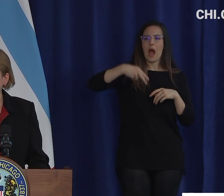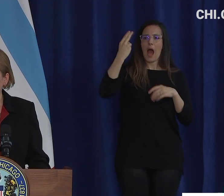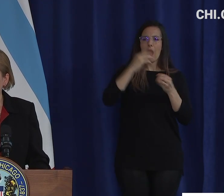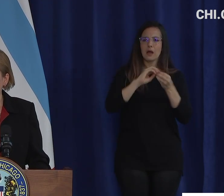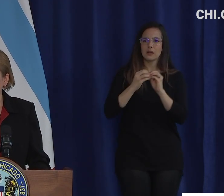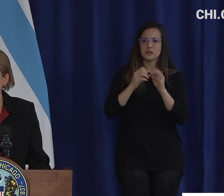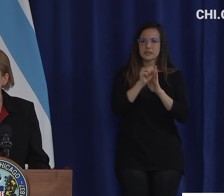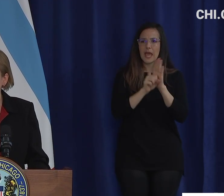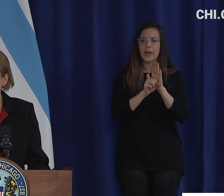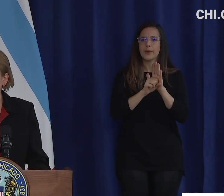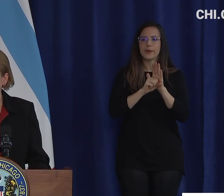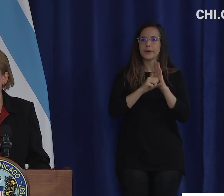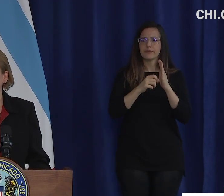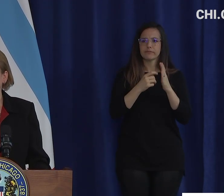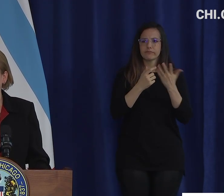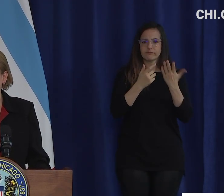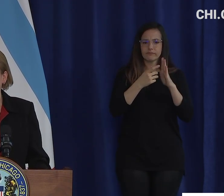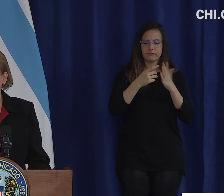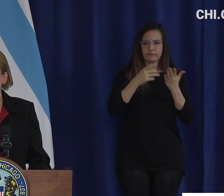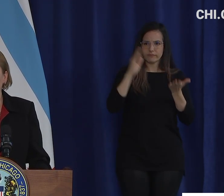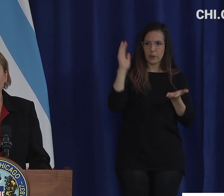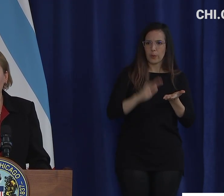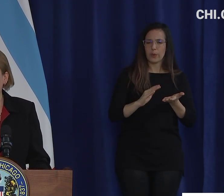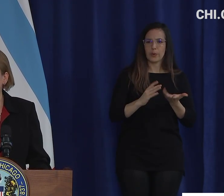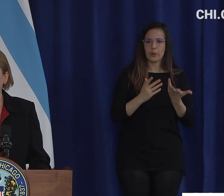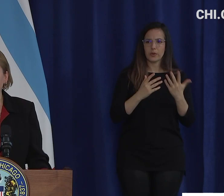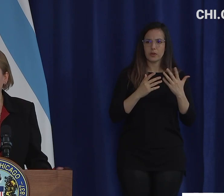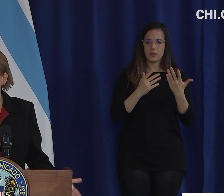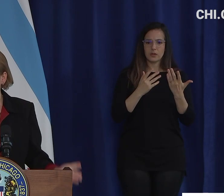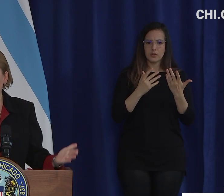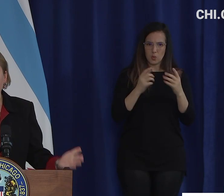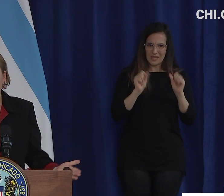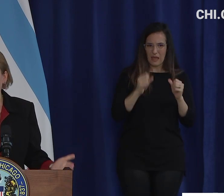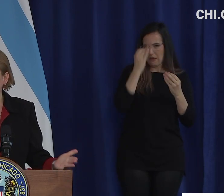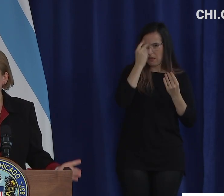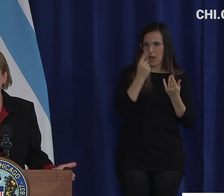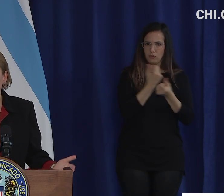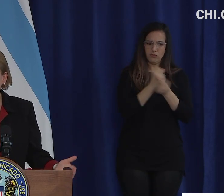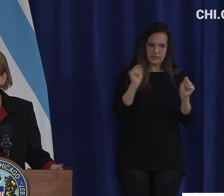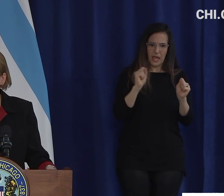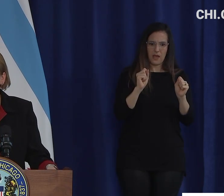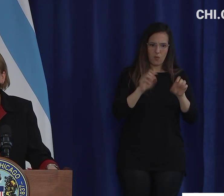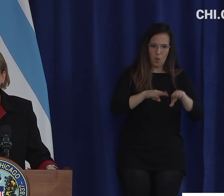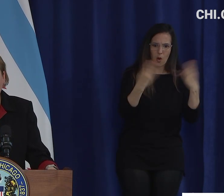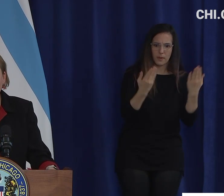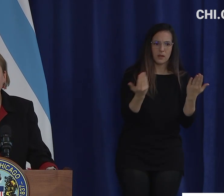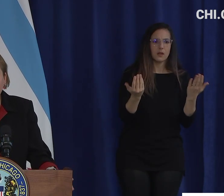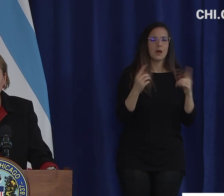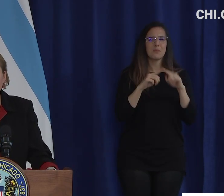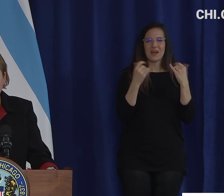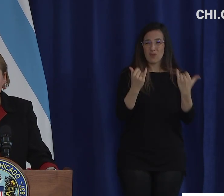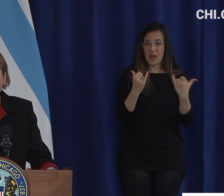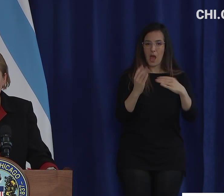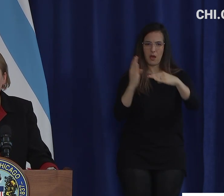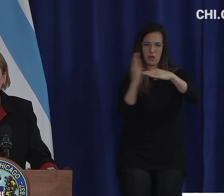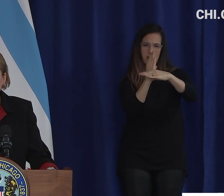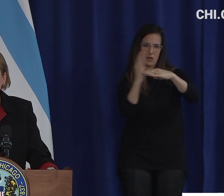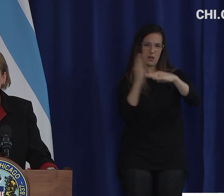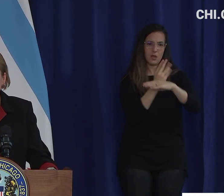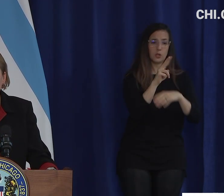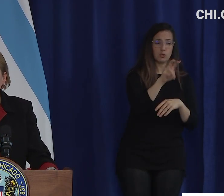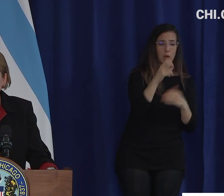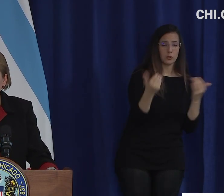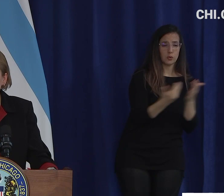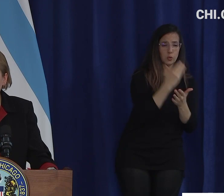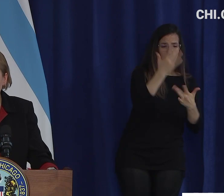are there safe ways to further reopen? But while we're in this 200 to 400 zone, we're kind of in a holding pattern.